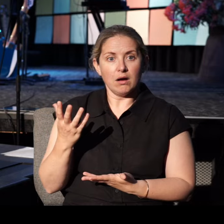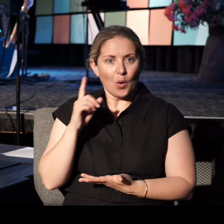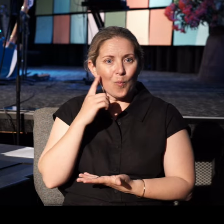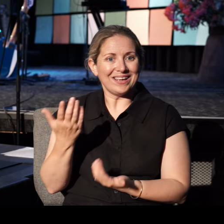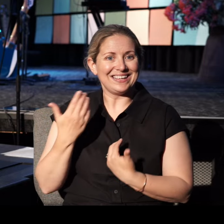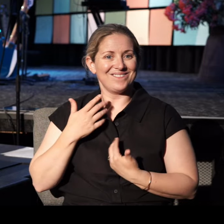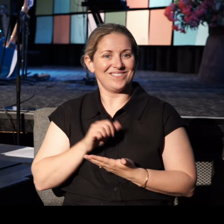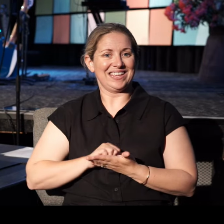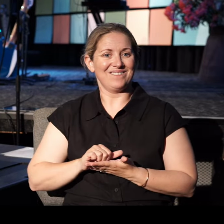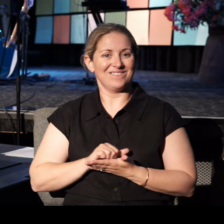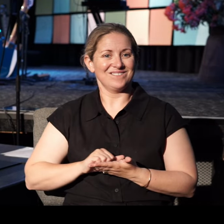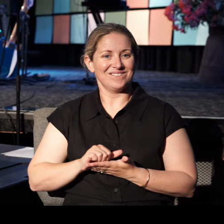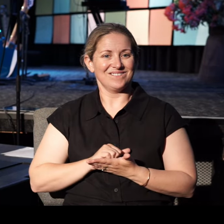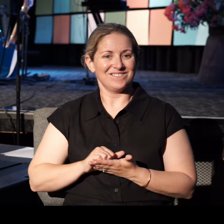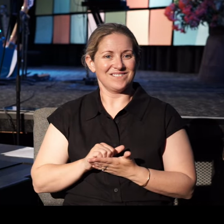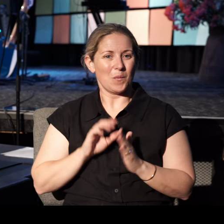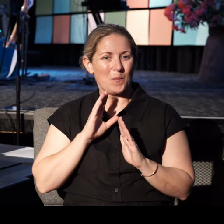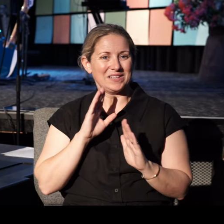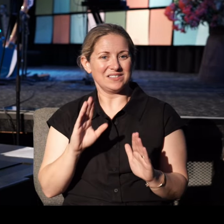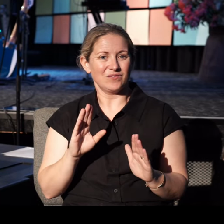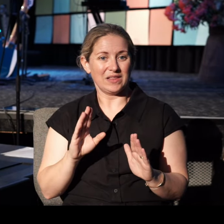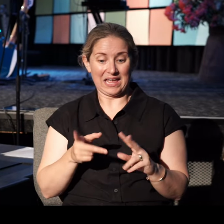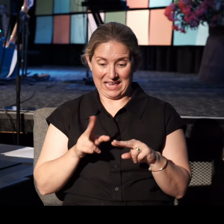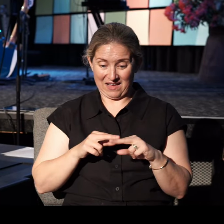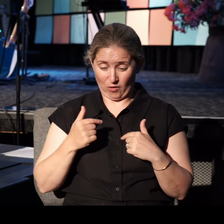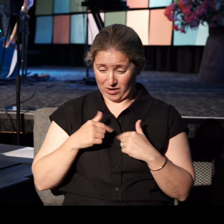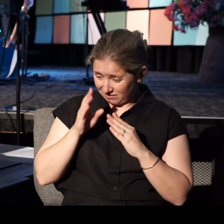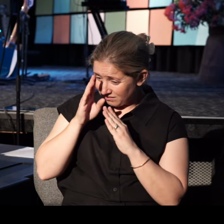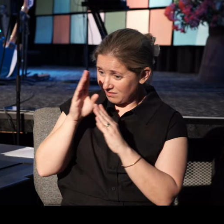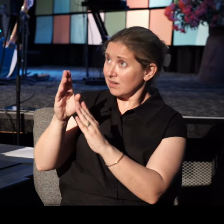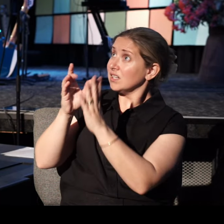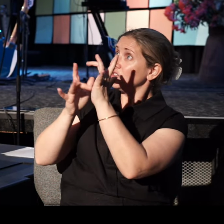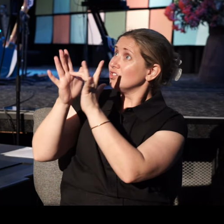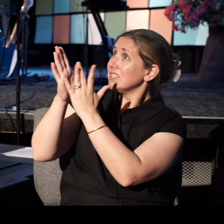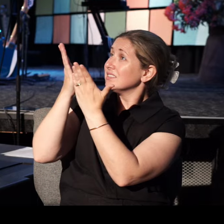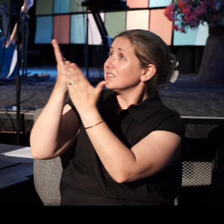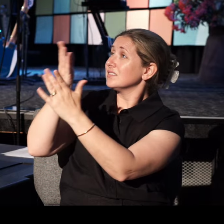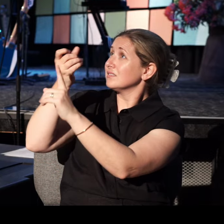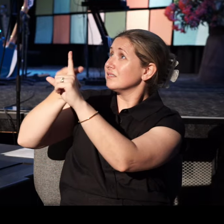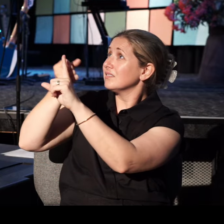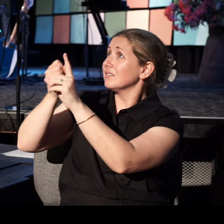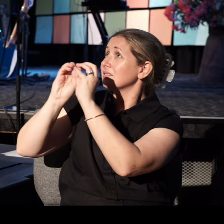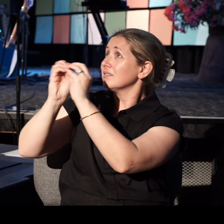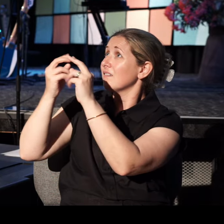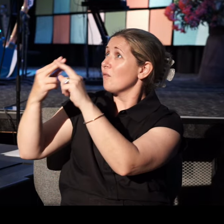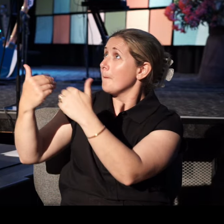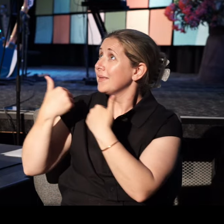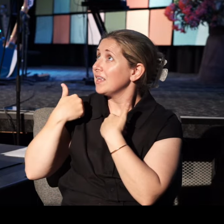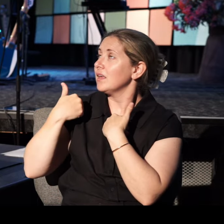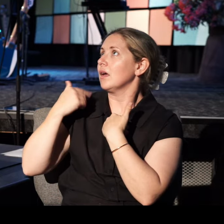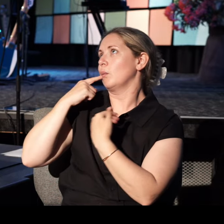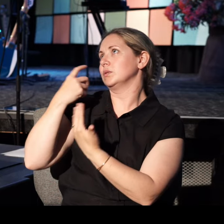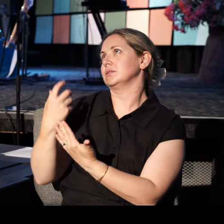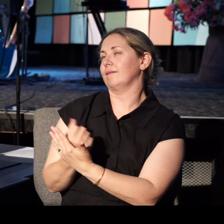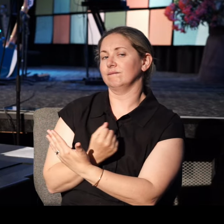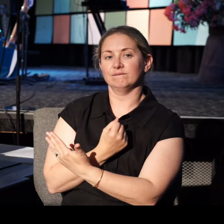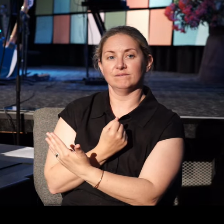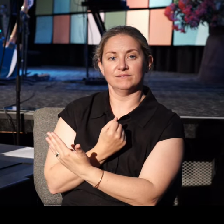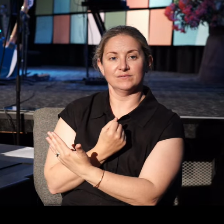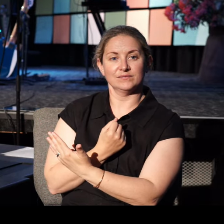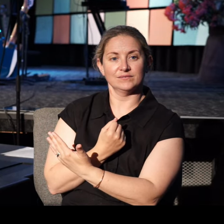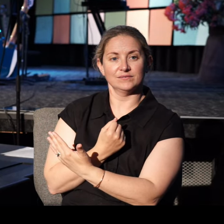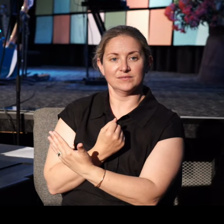with the Father that if we look to him and not ourselves, we are adopted, renewed, cleansed, children of God.